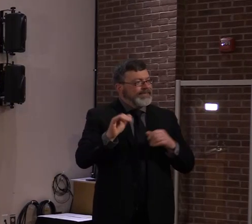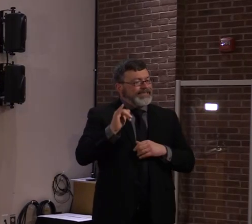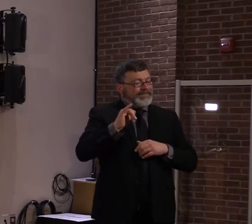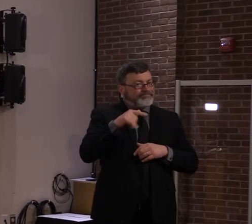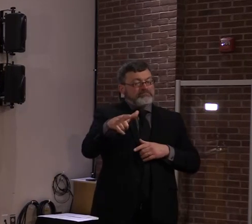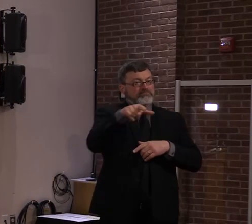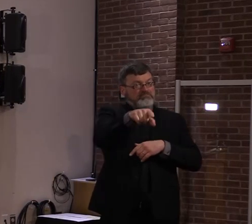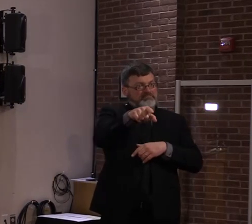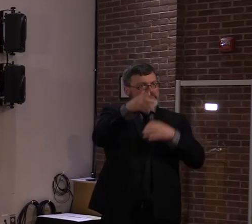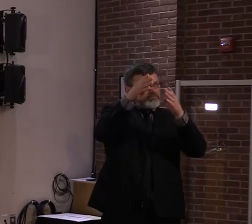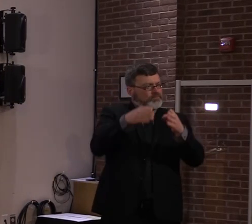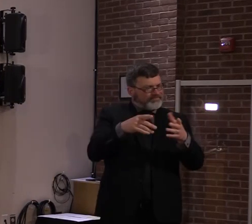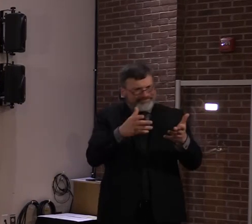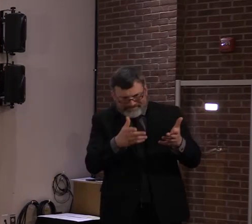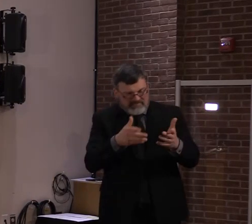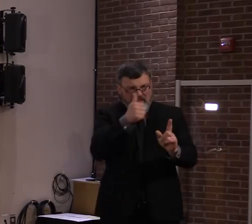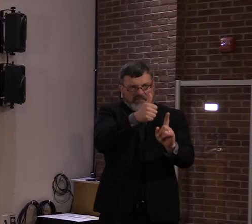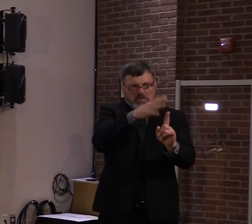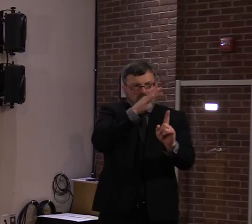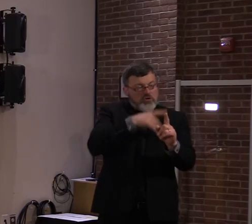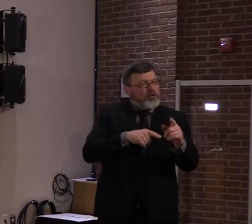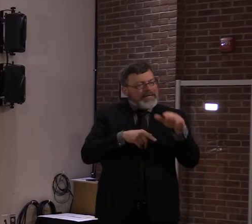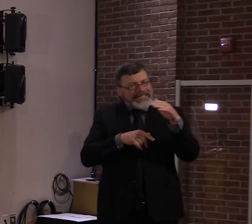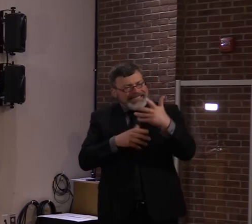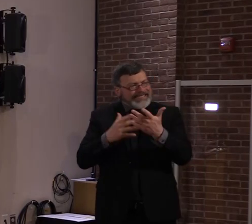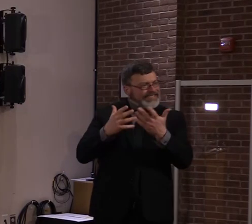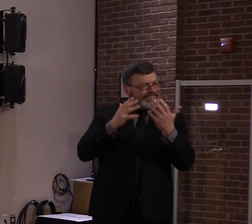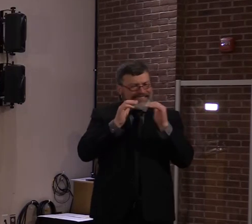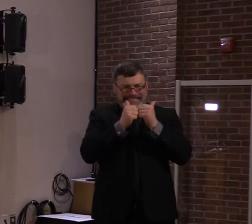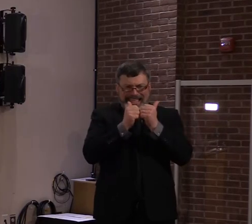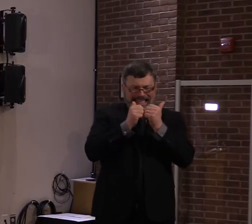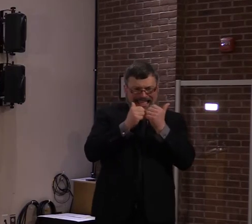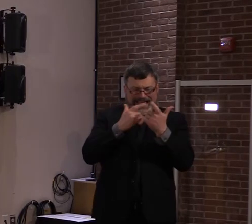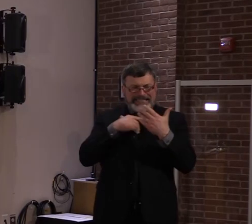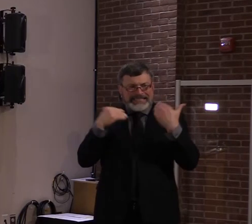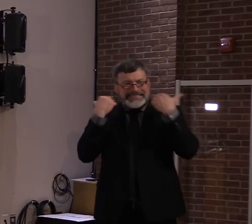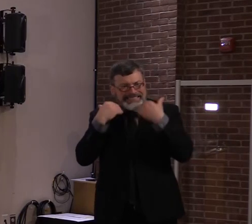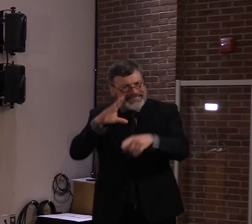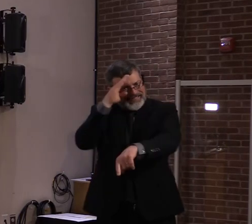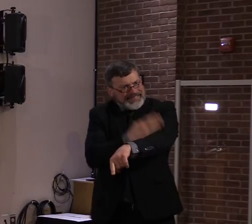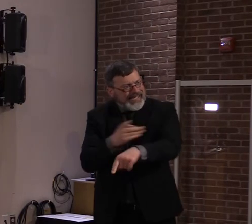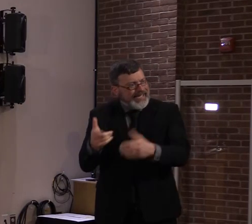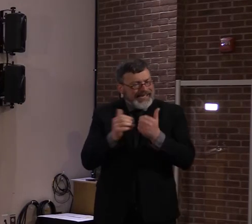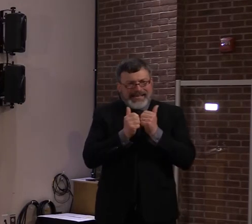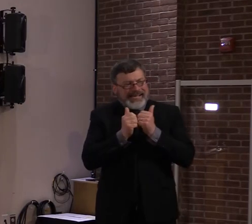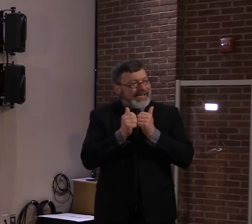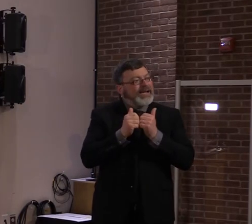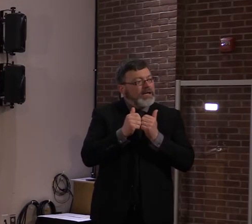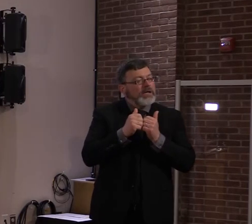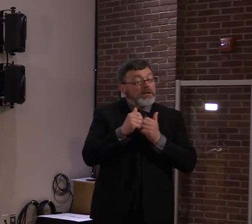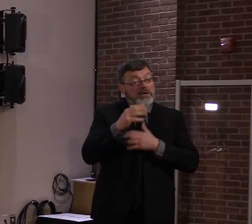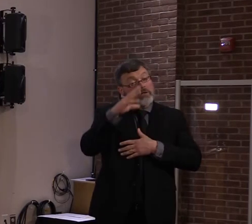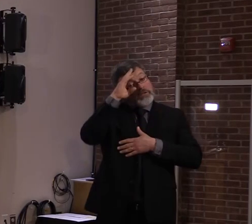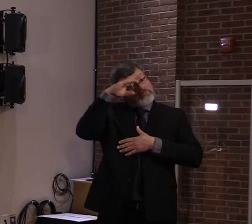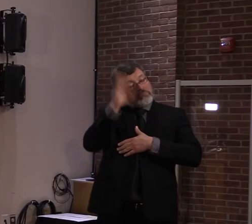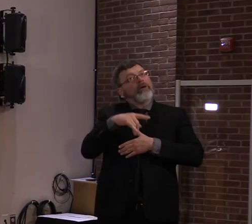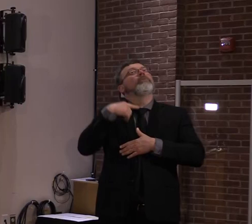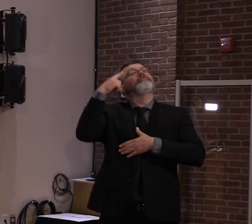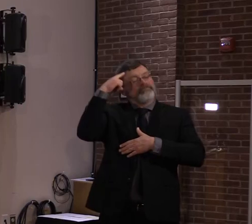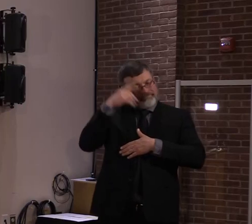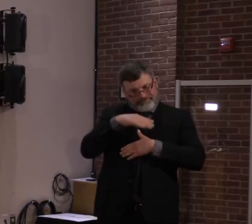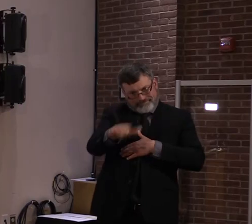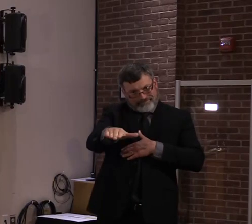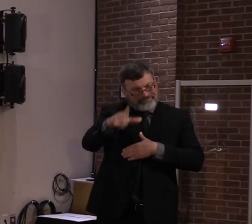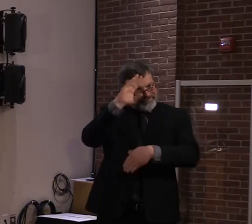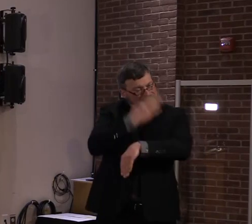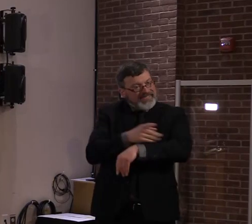think about what it would mean if he couldn't visit his grandmother, or did visit her and potentially caused harm because he